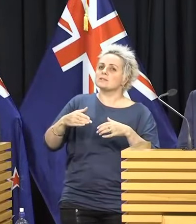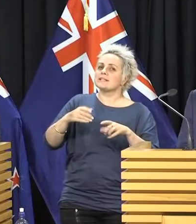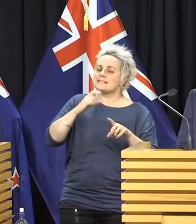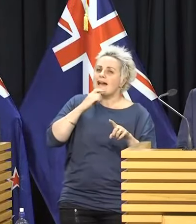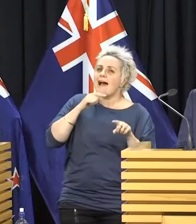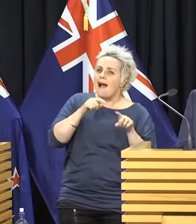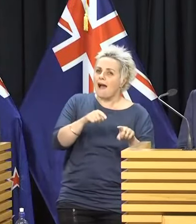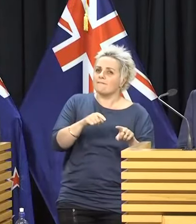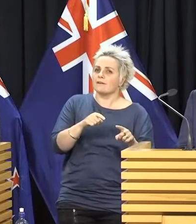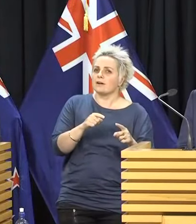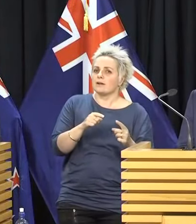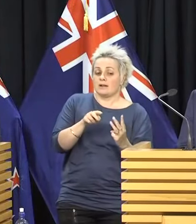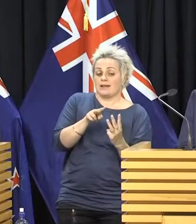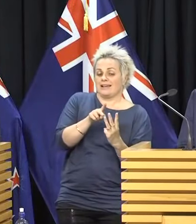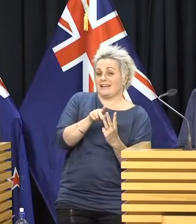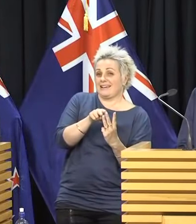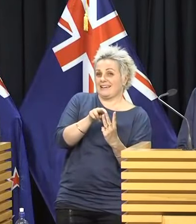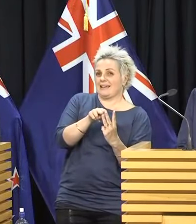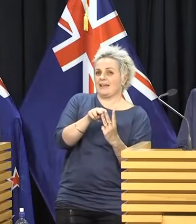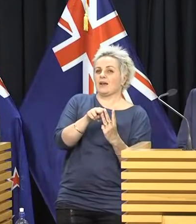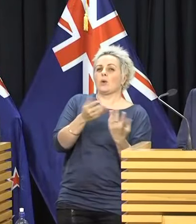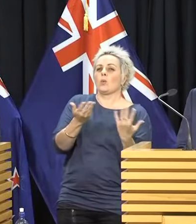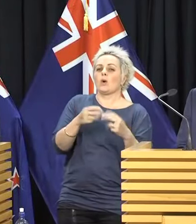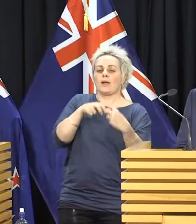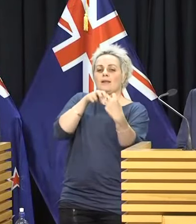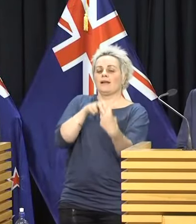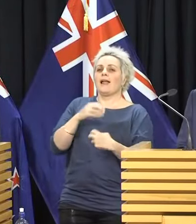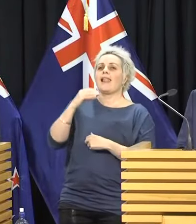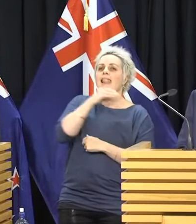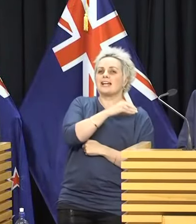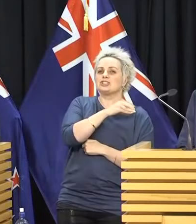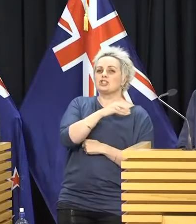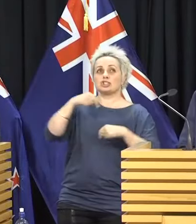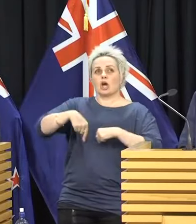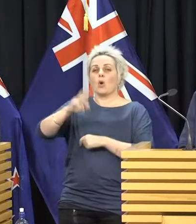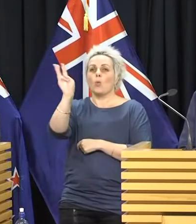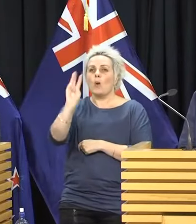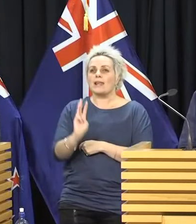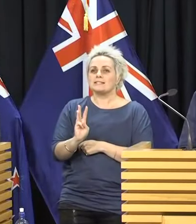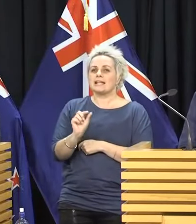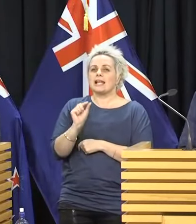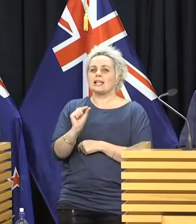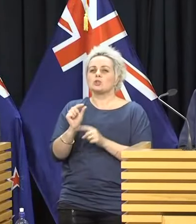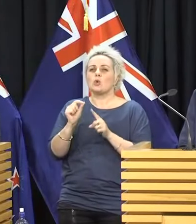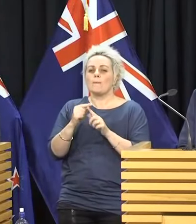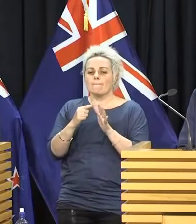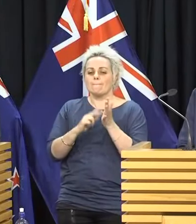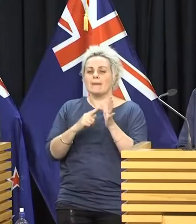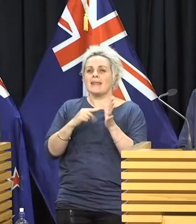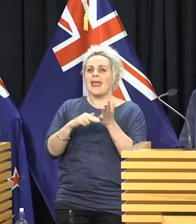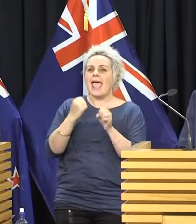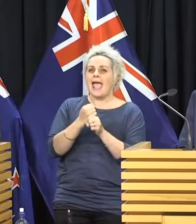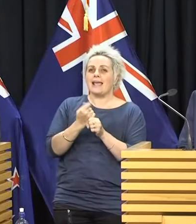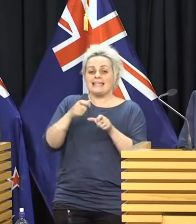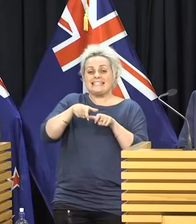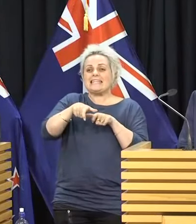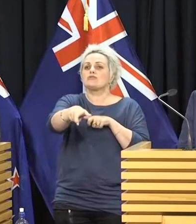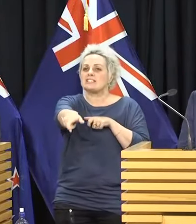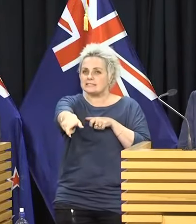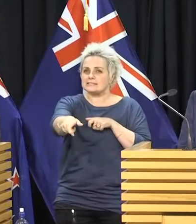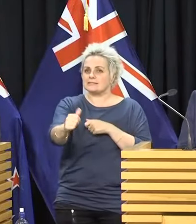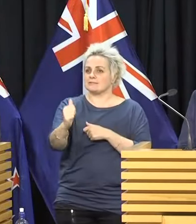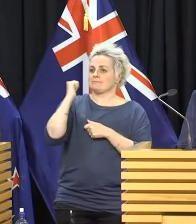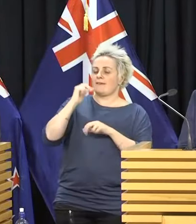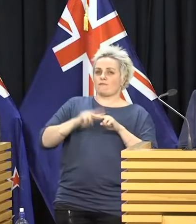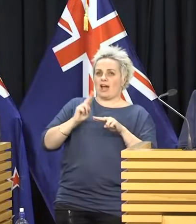case B. They were part of a lunch outing in Wellington at the Little Penang restaurant on the terrace on Friday afternoon last week, and